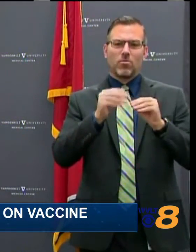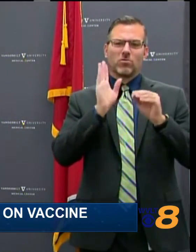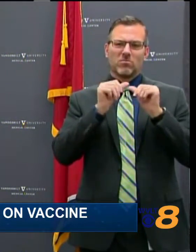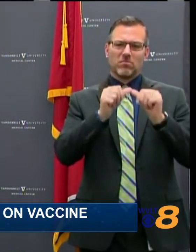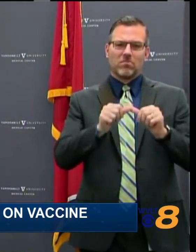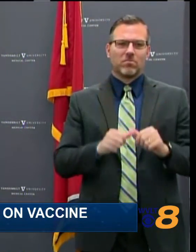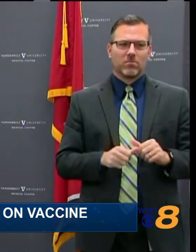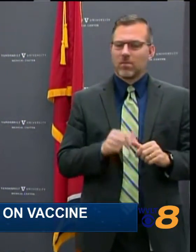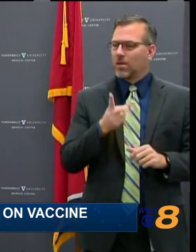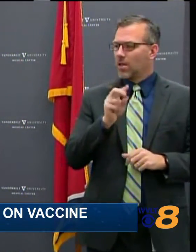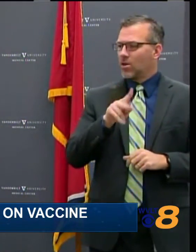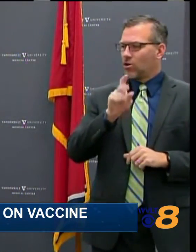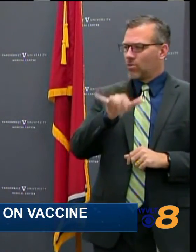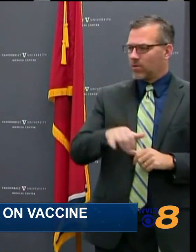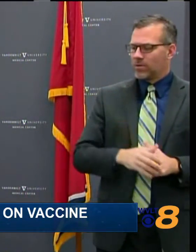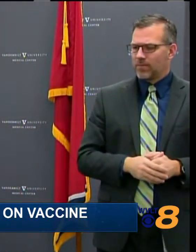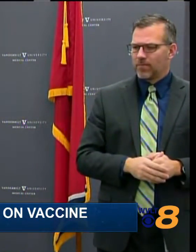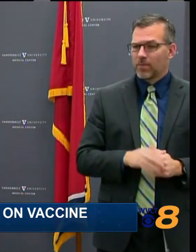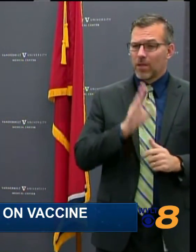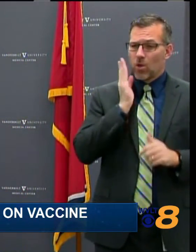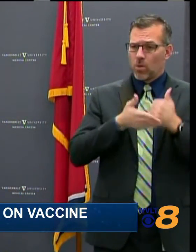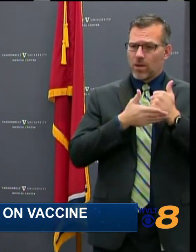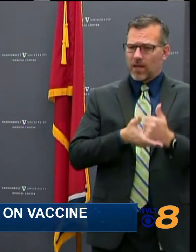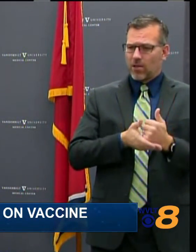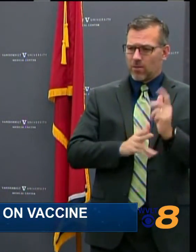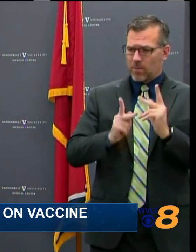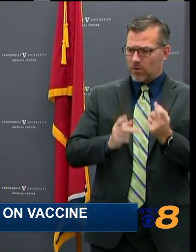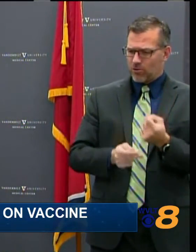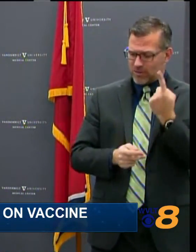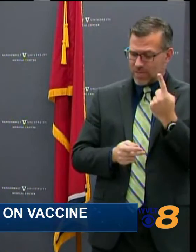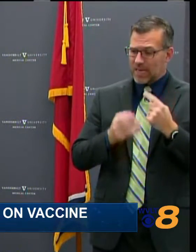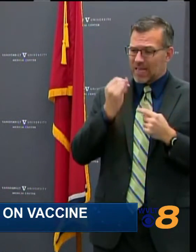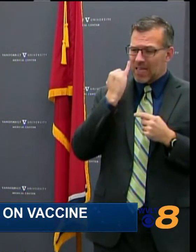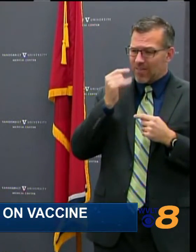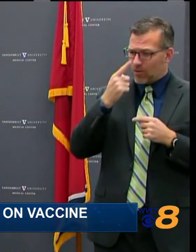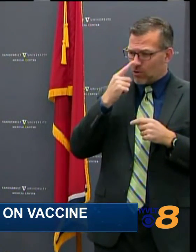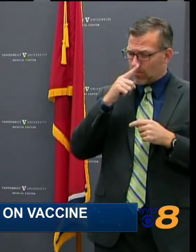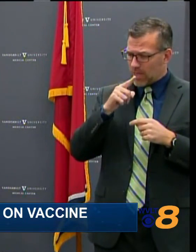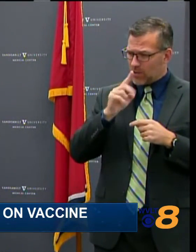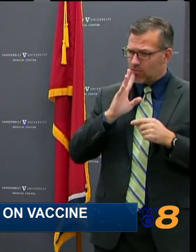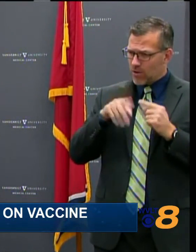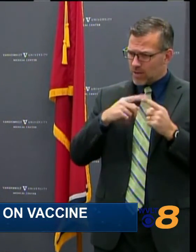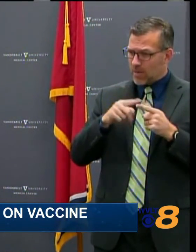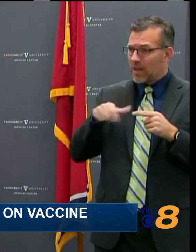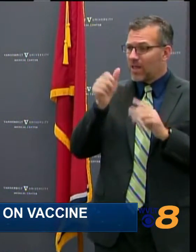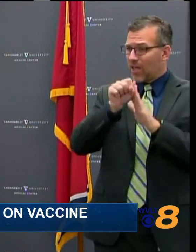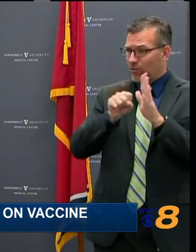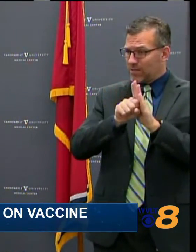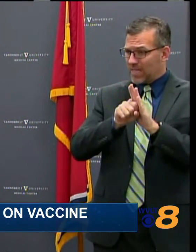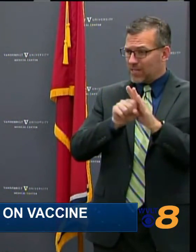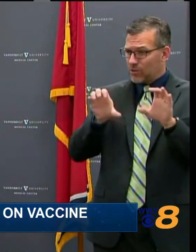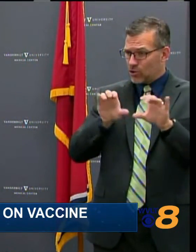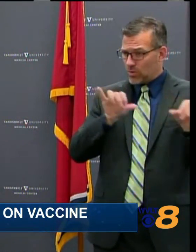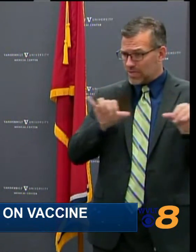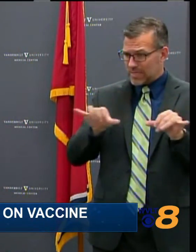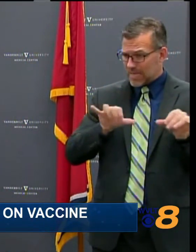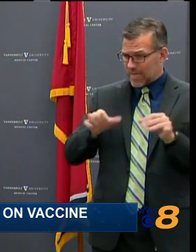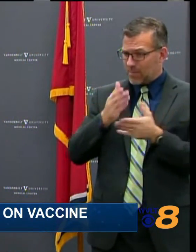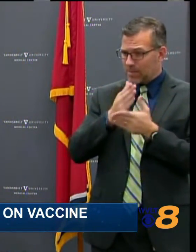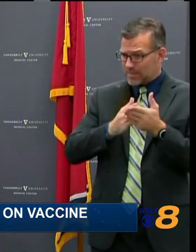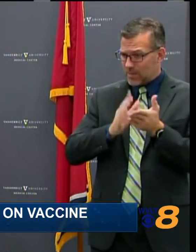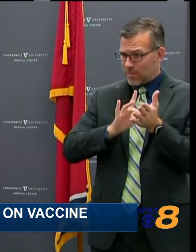before you walk Sure. off, I think it would help people understand this whole reserve issue if you could speak to whether other states are doing this as well, putting some of the